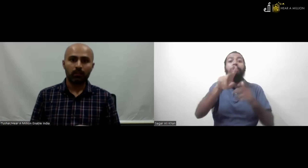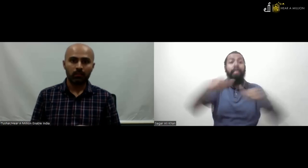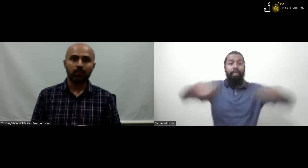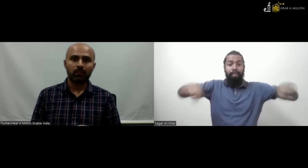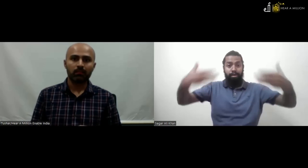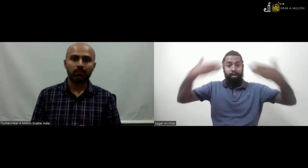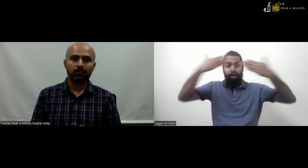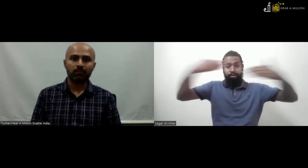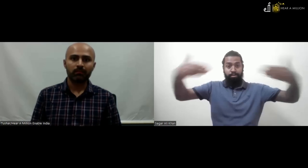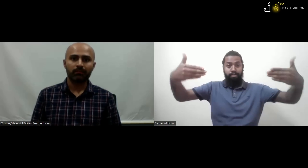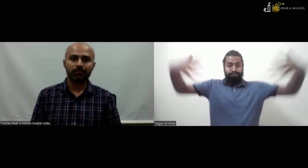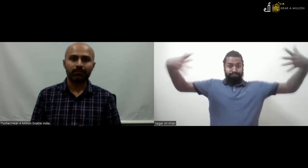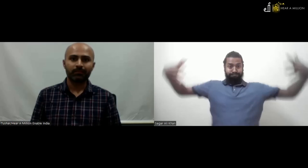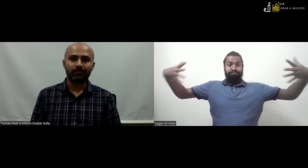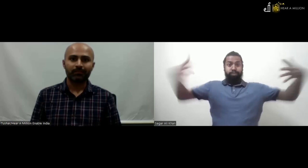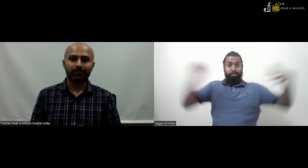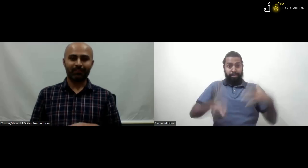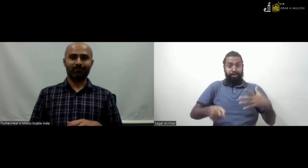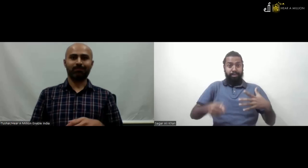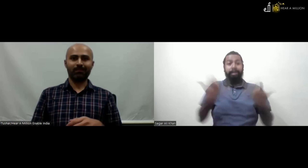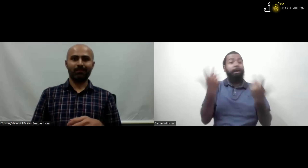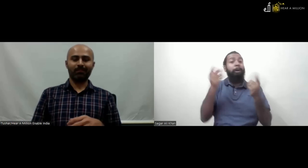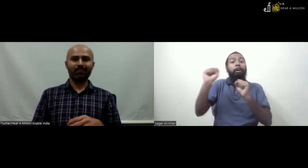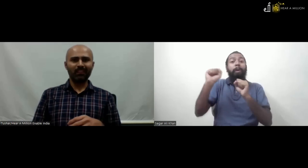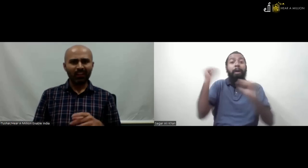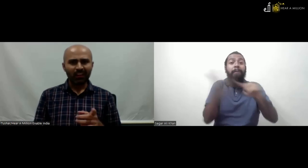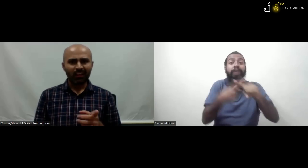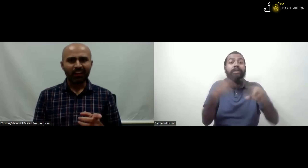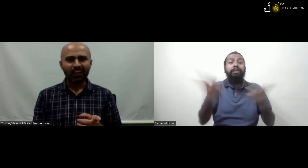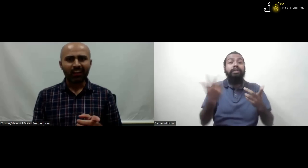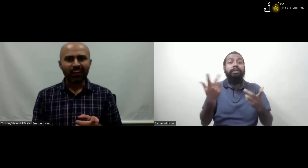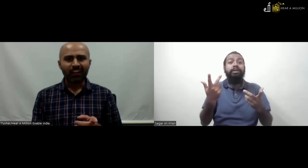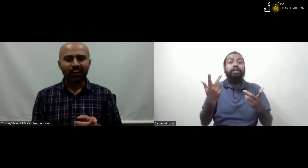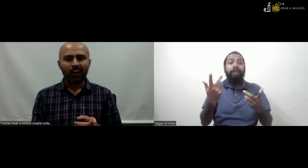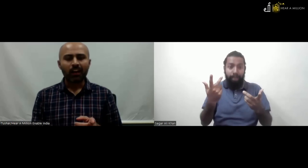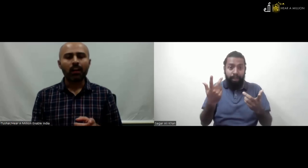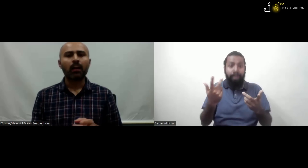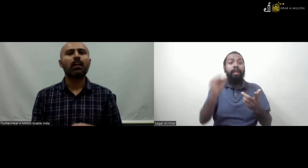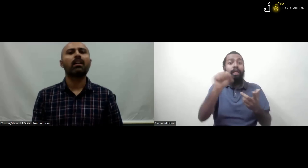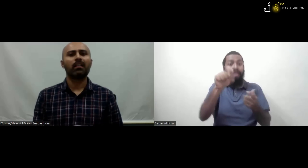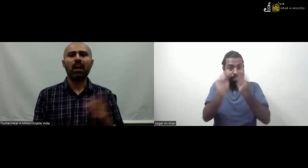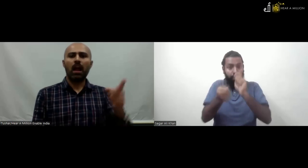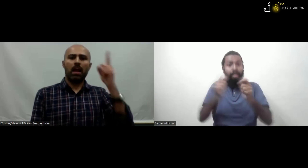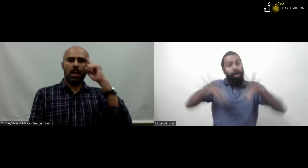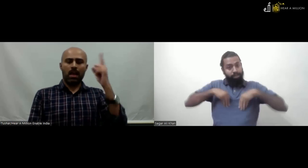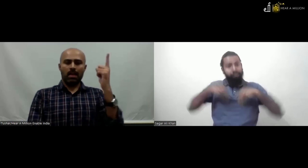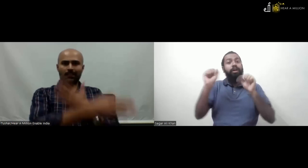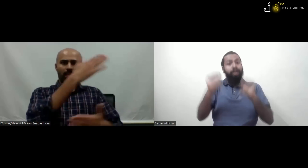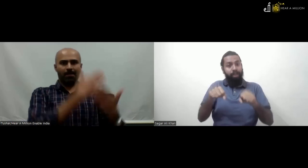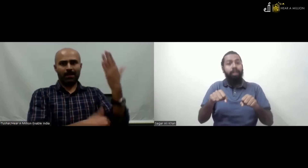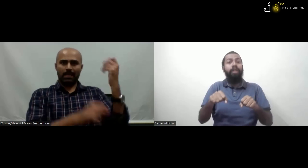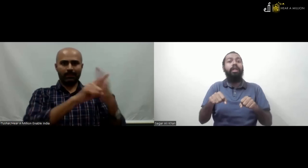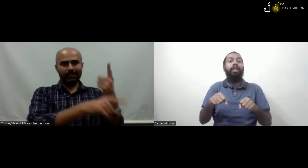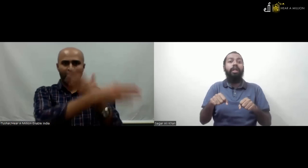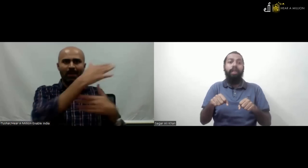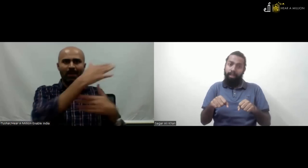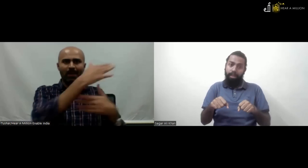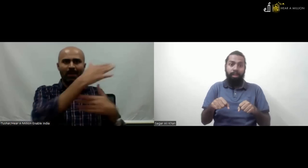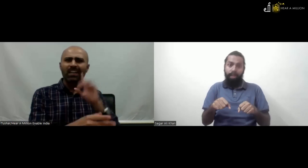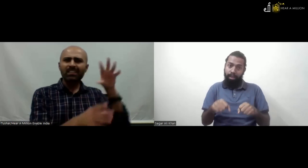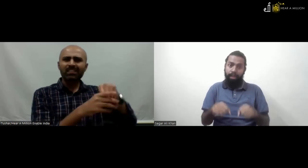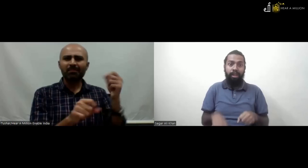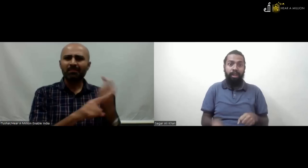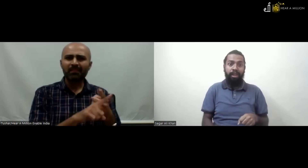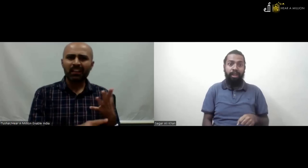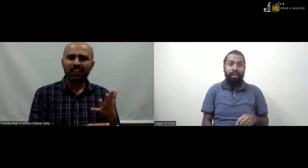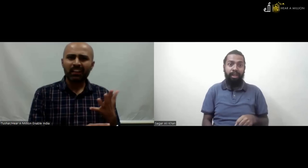then, then you have to put ADPV, the additional, basically customized vehicle, which you have to use. So you